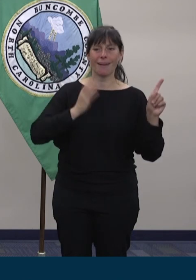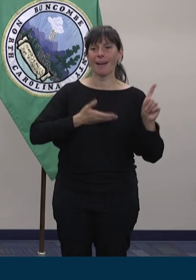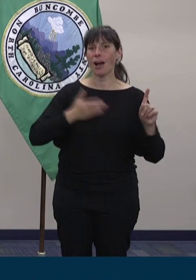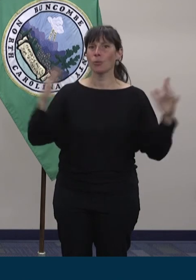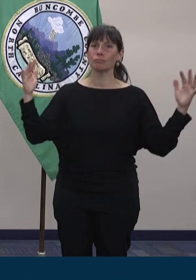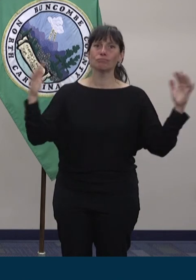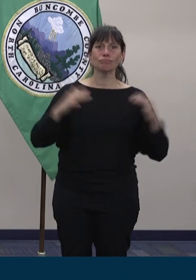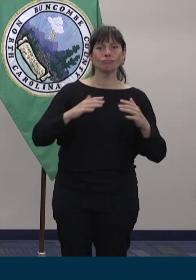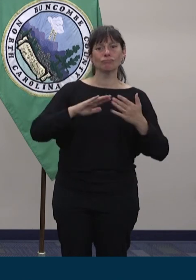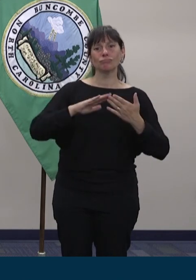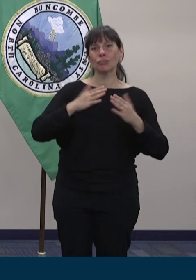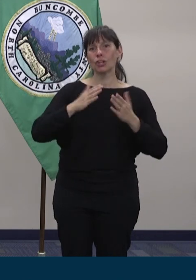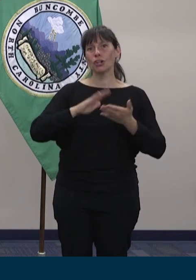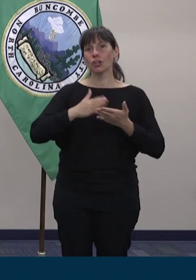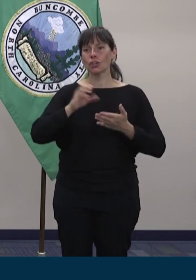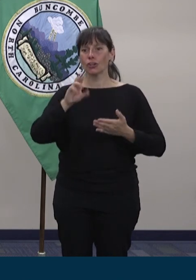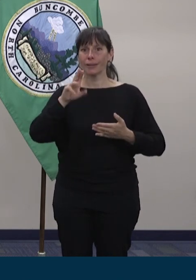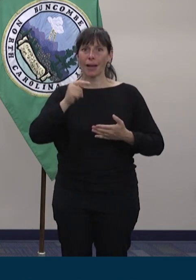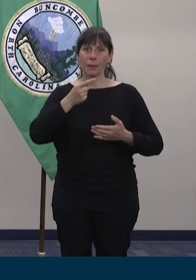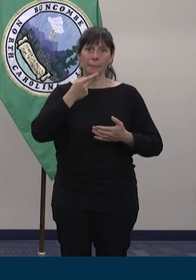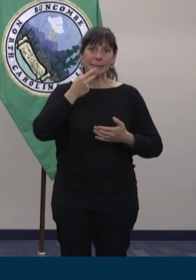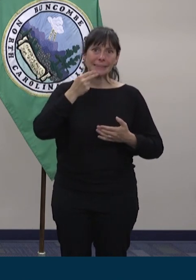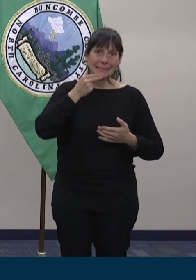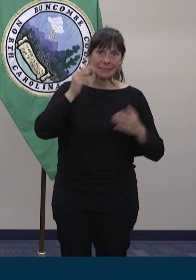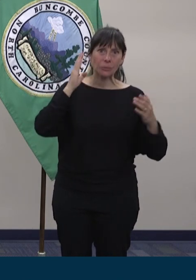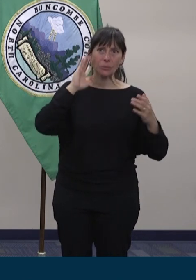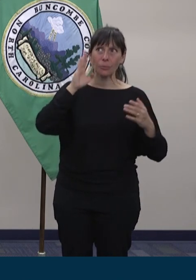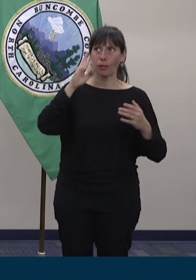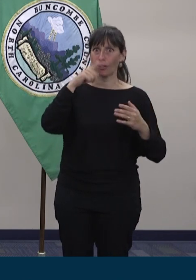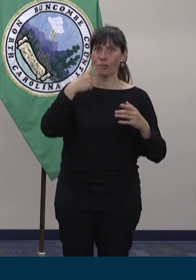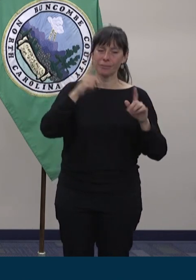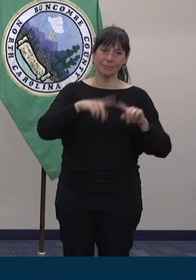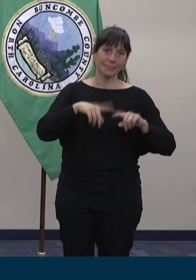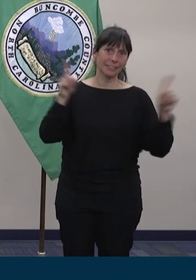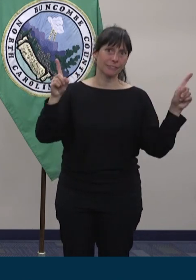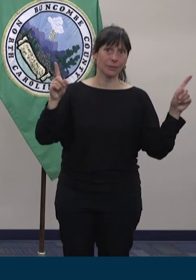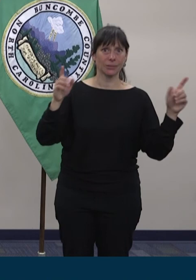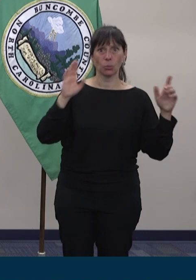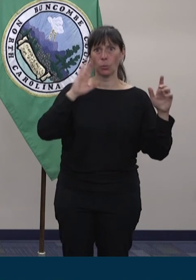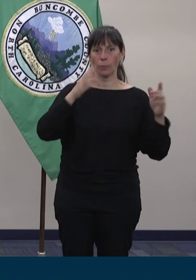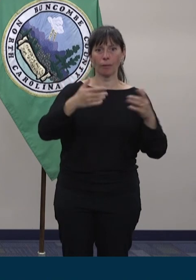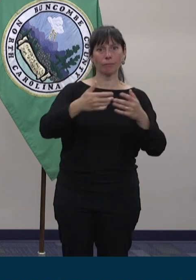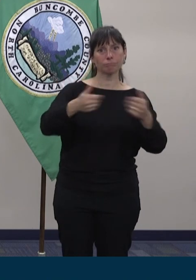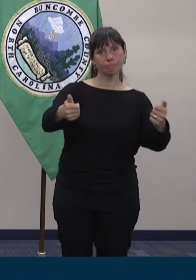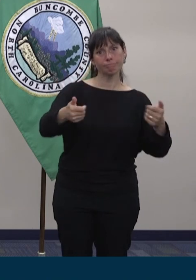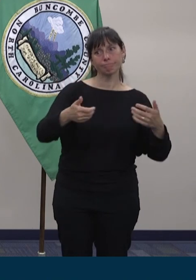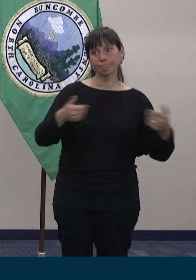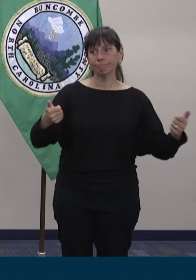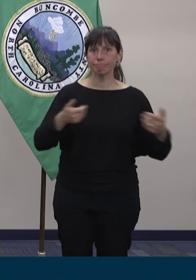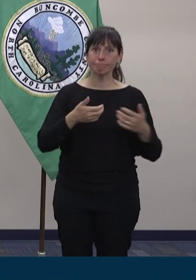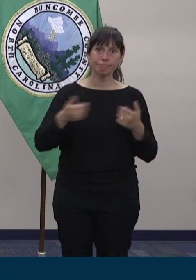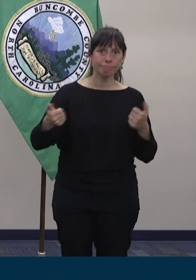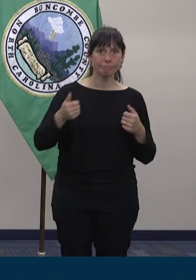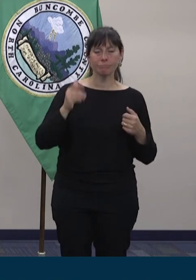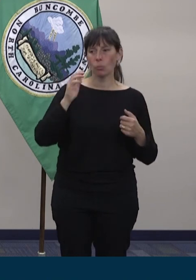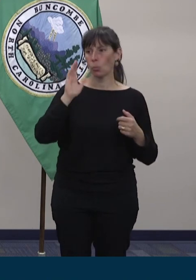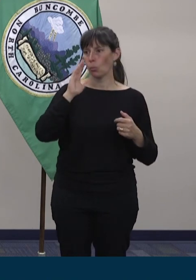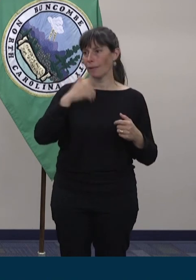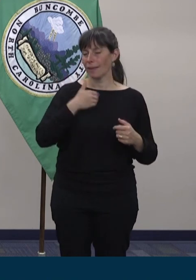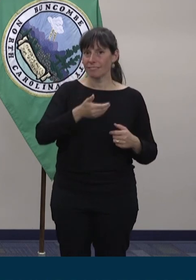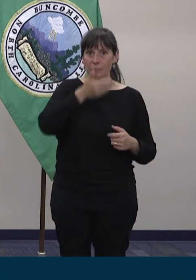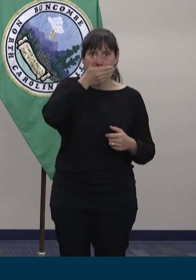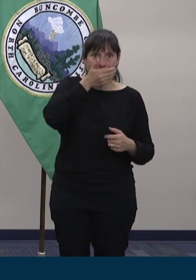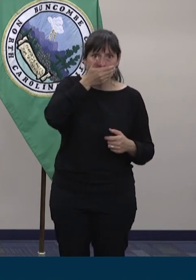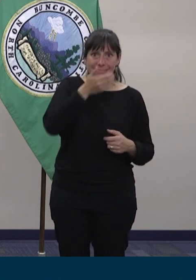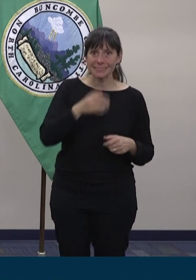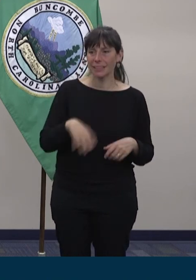We'll be wearing masks and keeping a safe distance from our families, friends, and neighbors. We're also going to